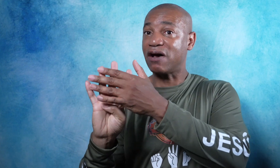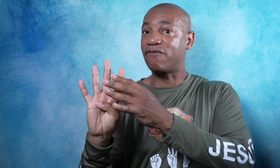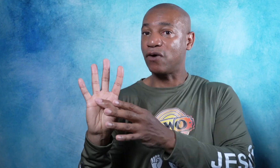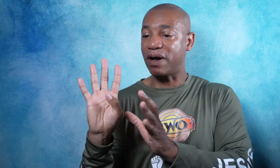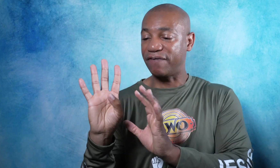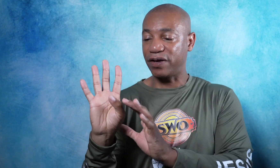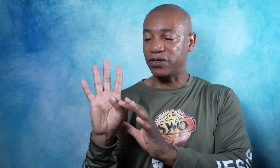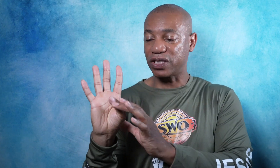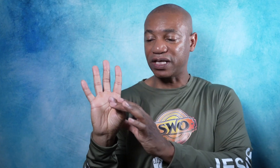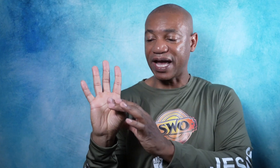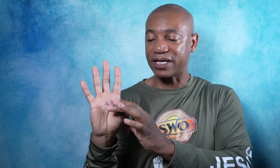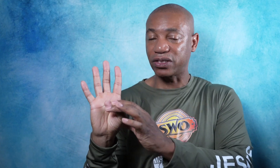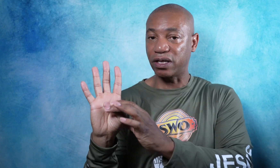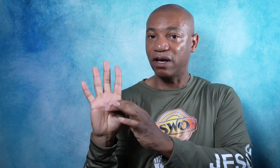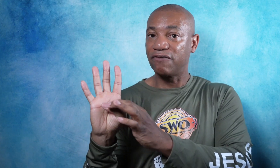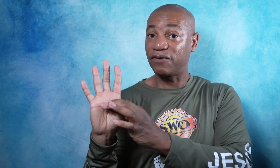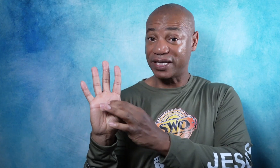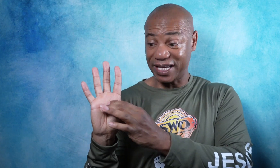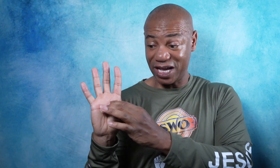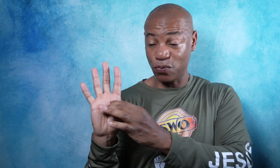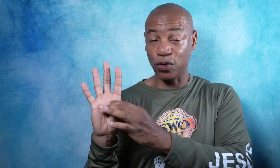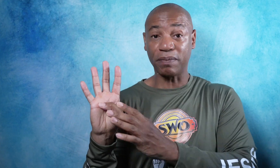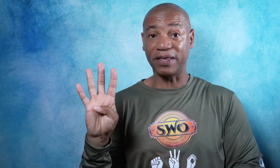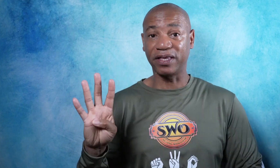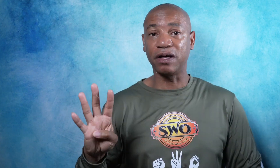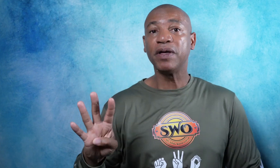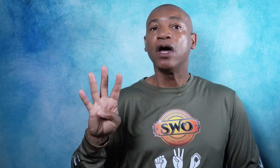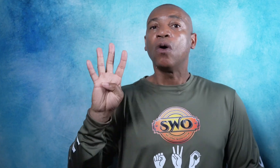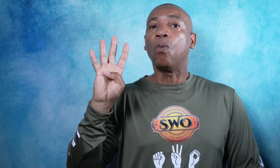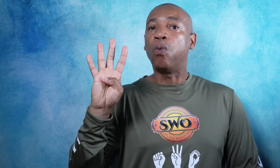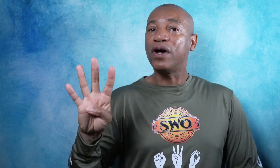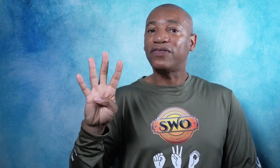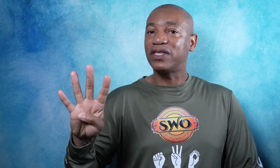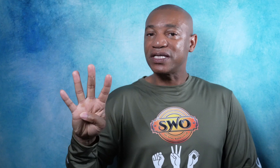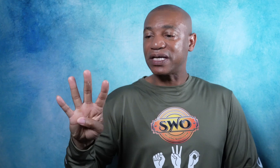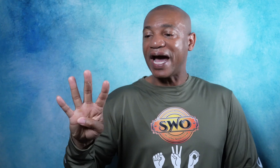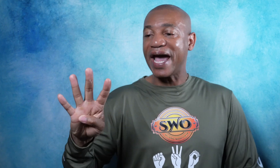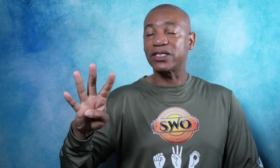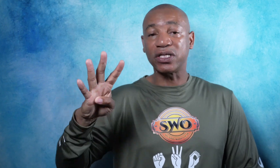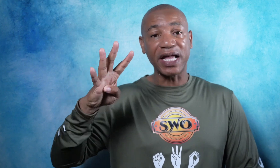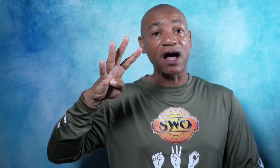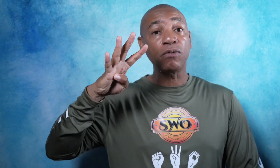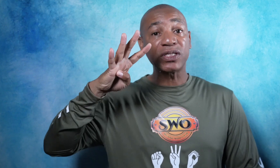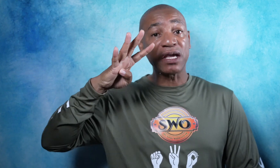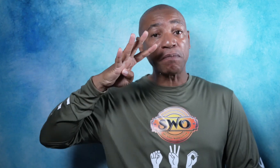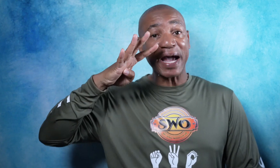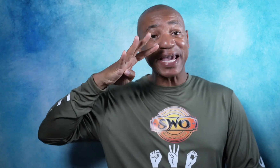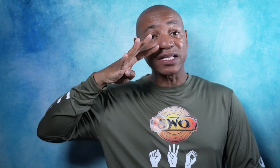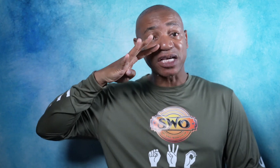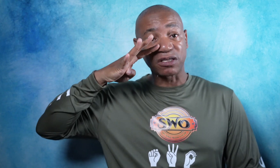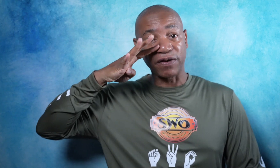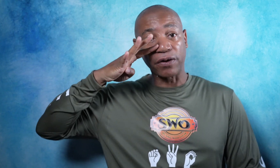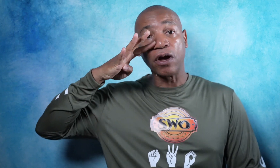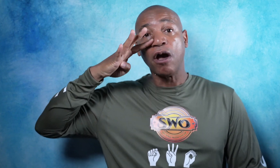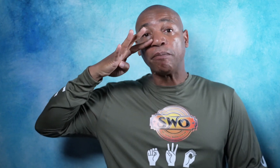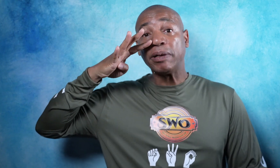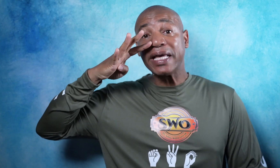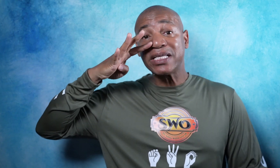four of my fingers, and I actually flex inward my thumb. With this, I actually now take my index finger, place it